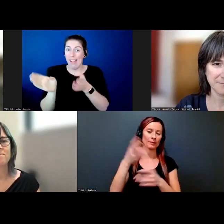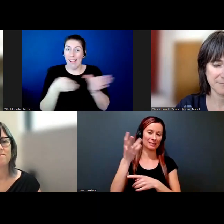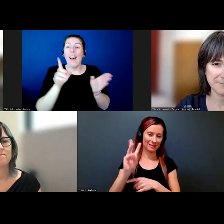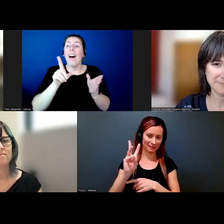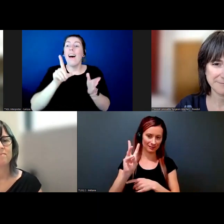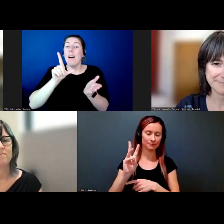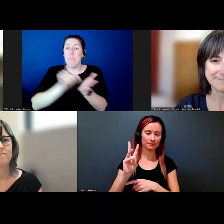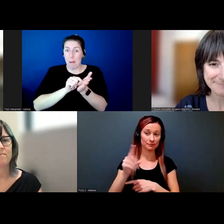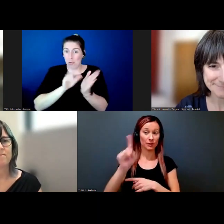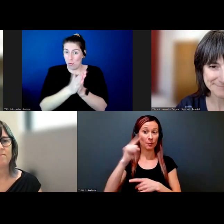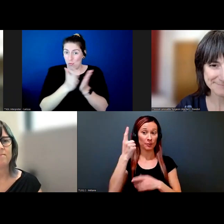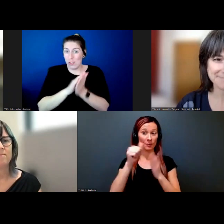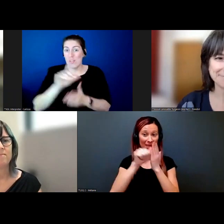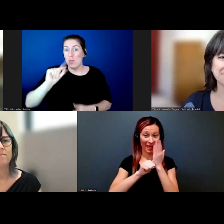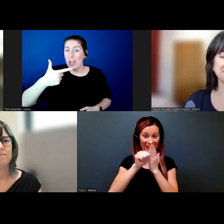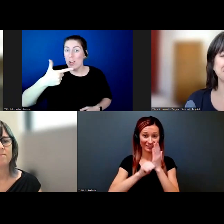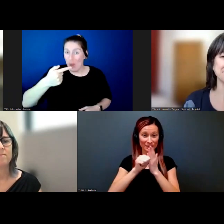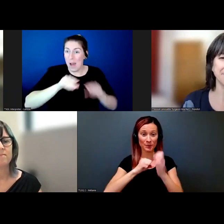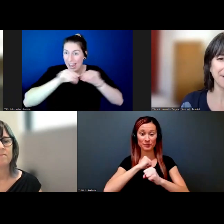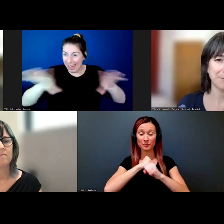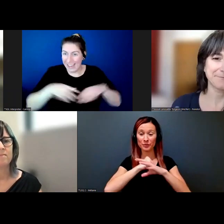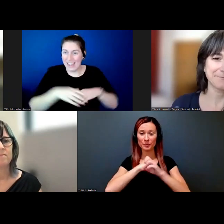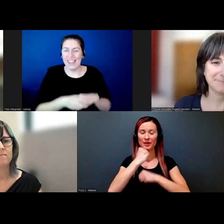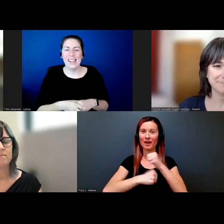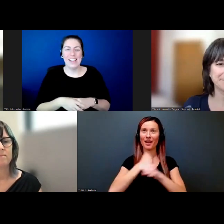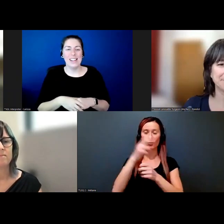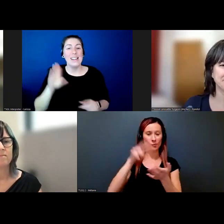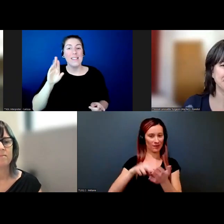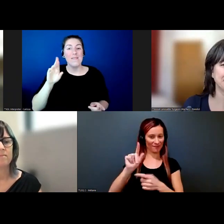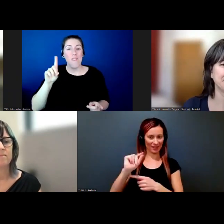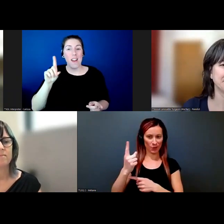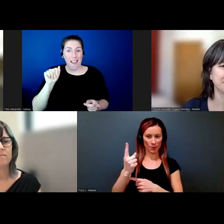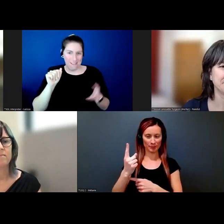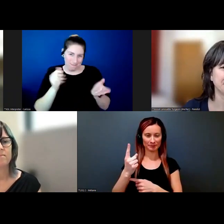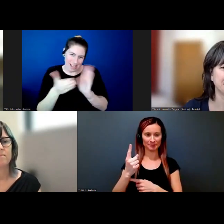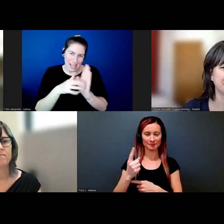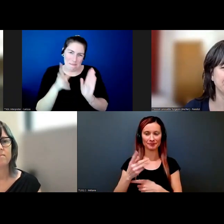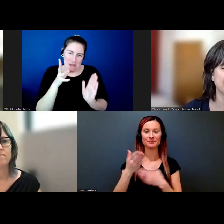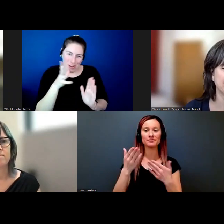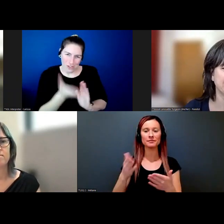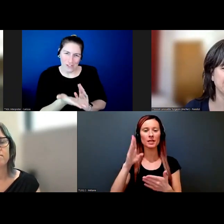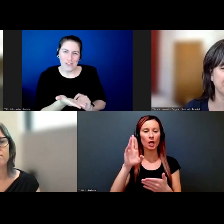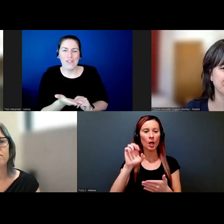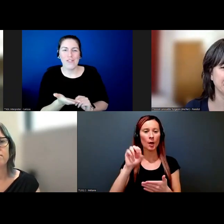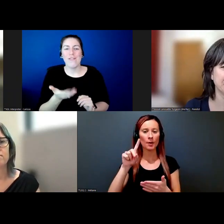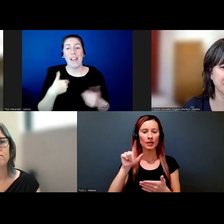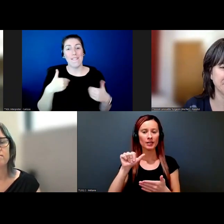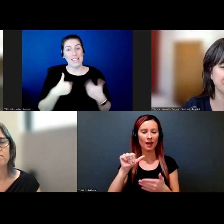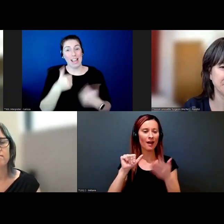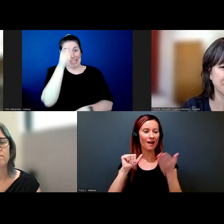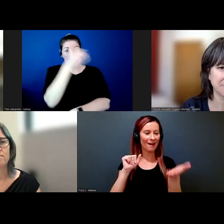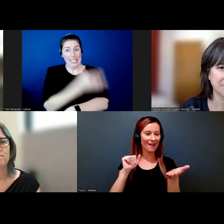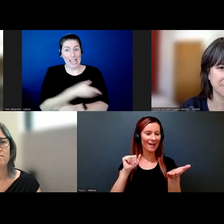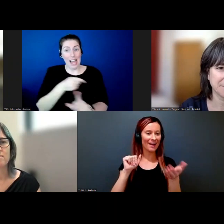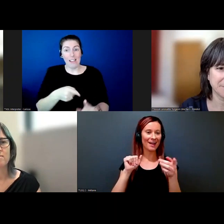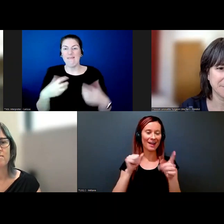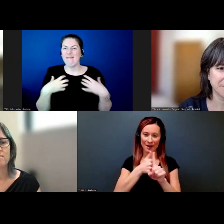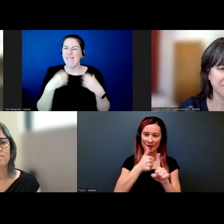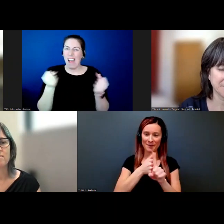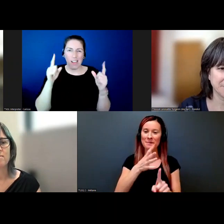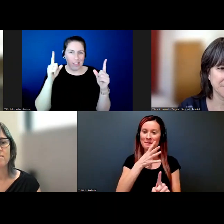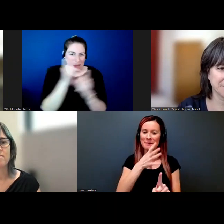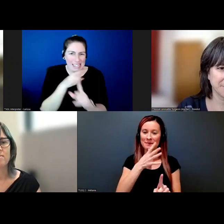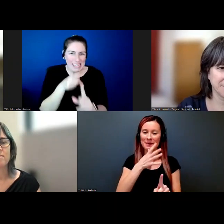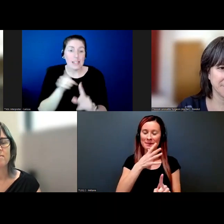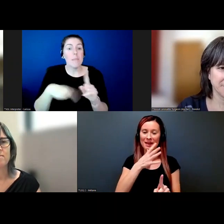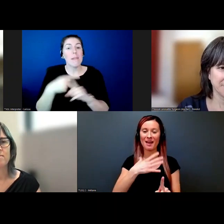2021. Brenda is, again, a mom to a young son with health complexities and the co-founder of